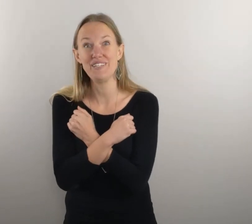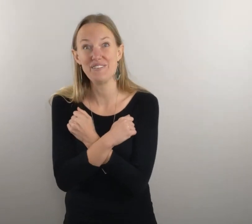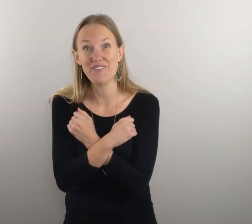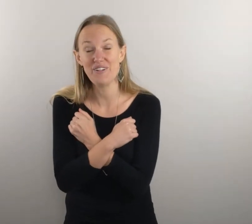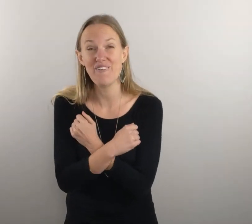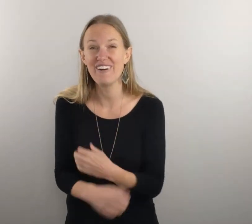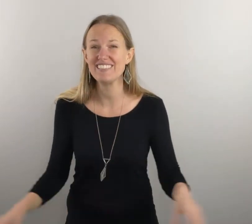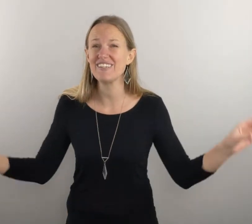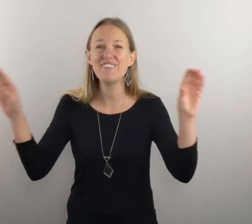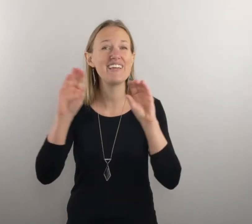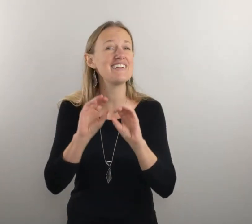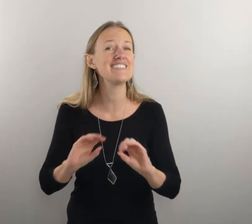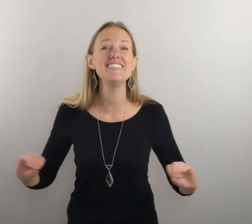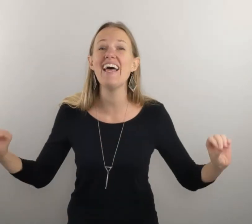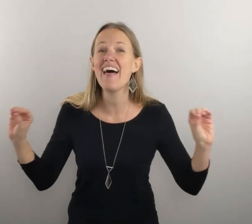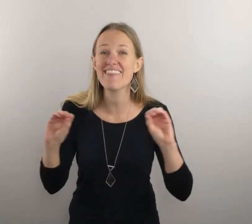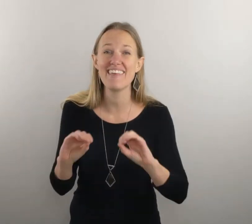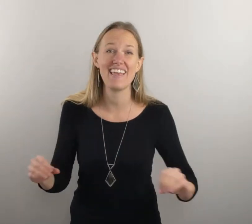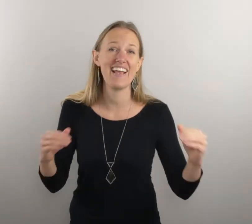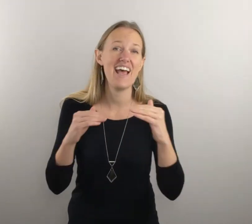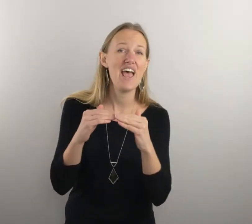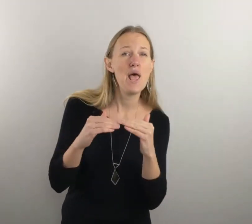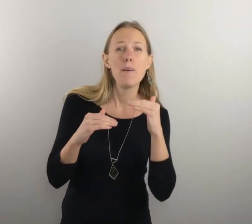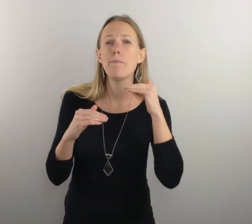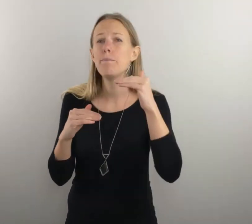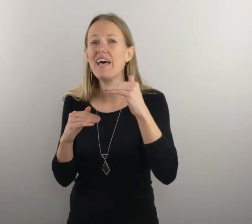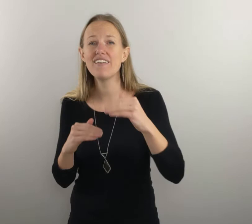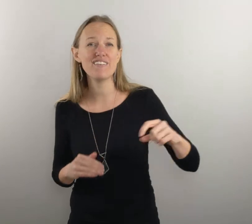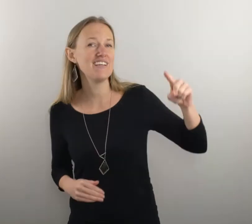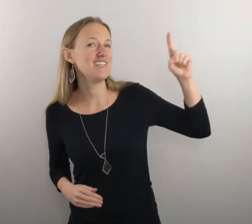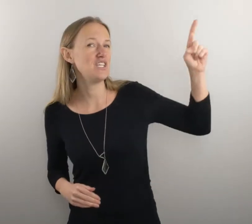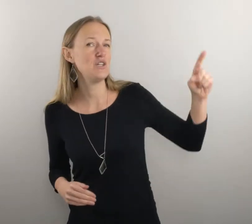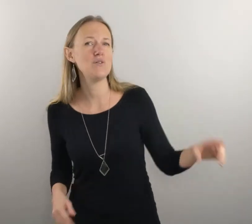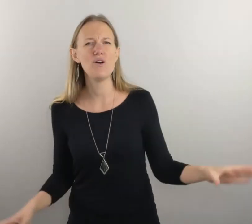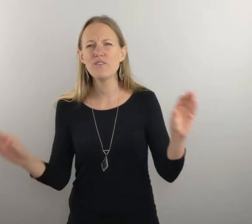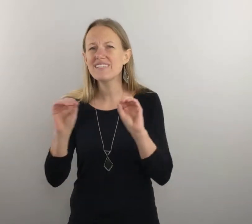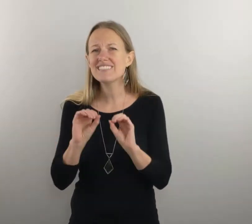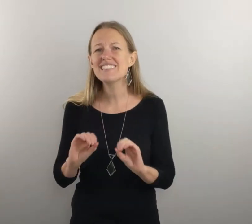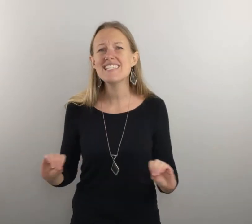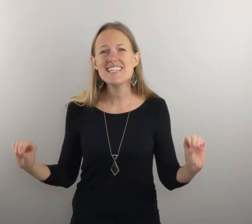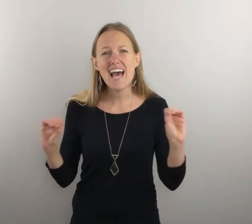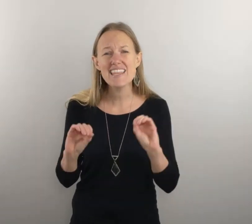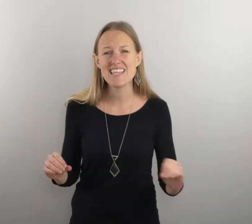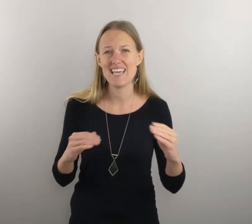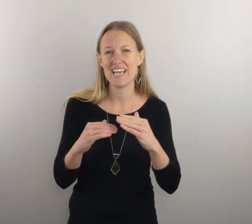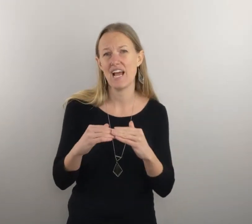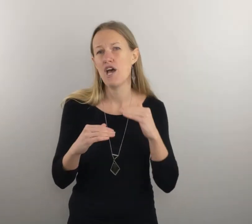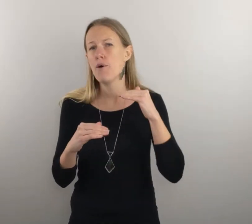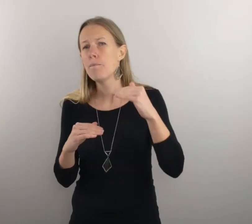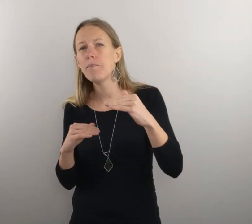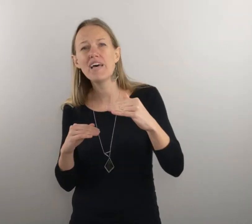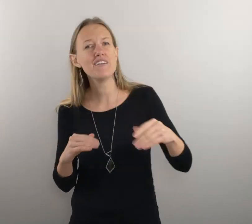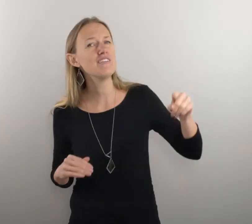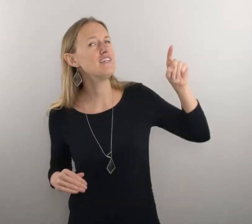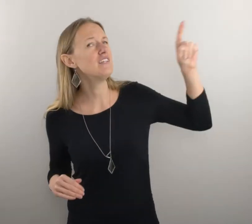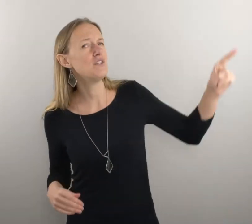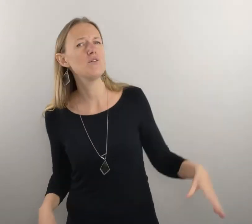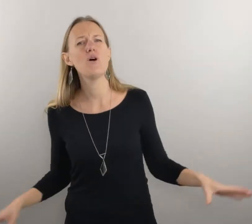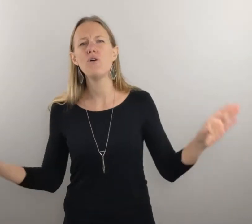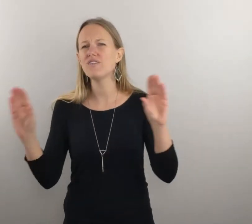wonderful chorus. Oh, there's nothing better than you. Oh, there's nothing better than you. Oh,